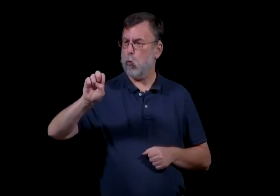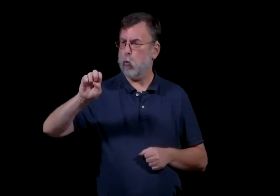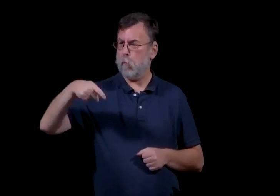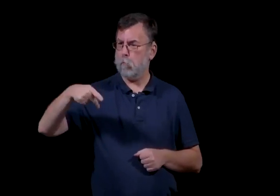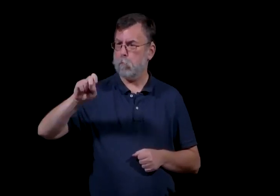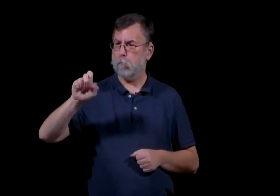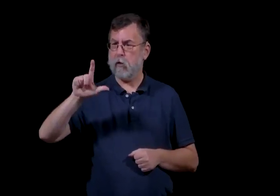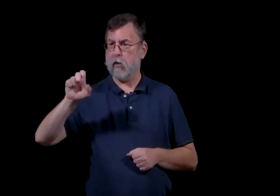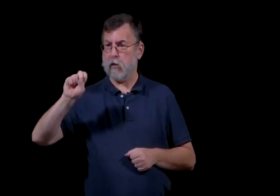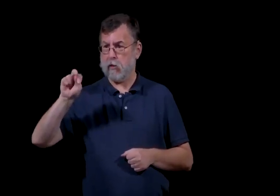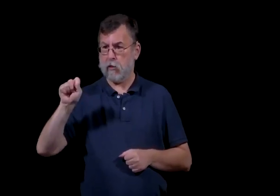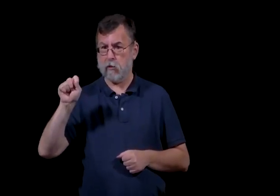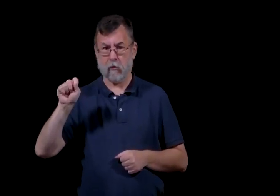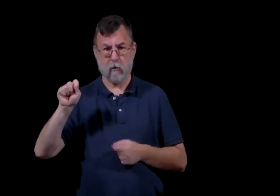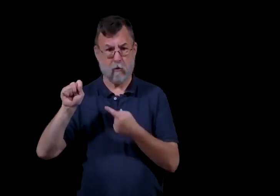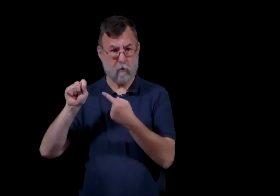The bug repellent,